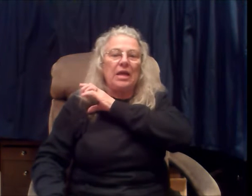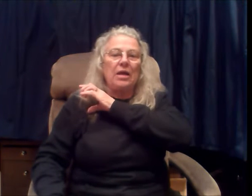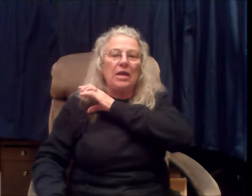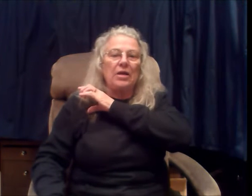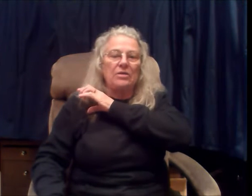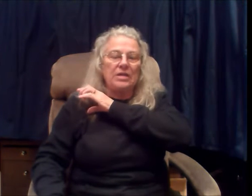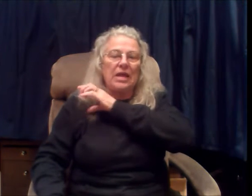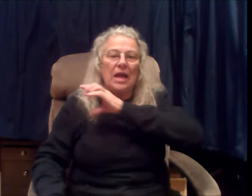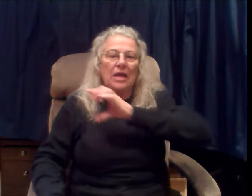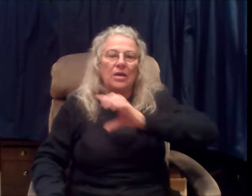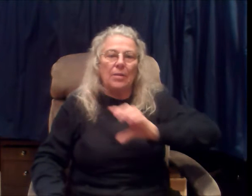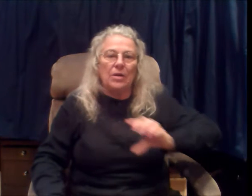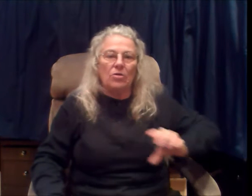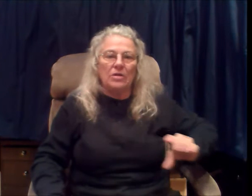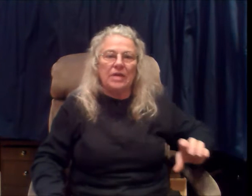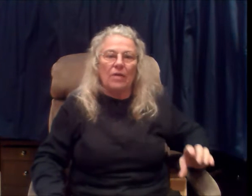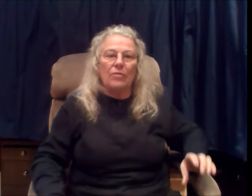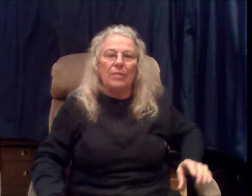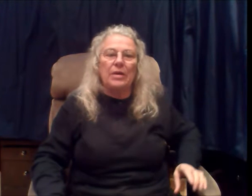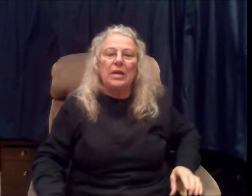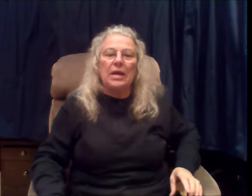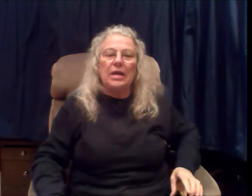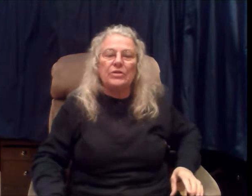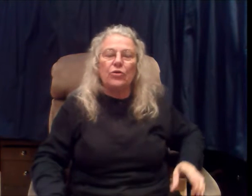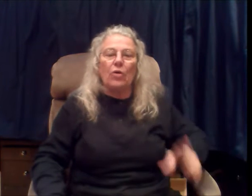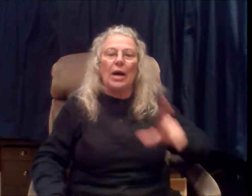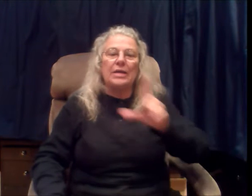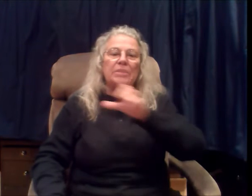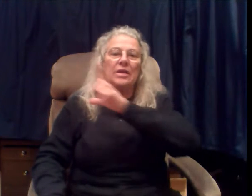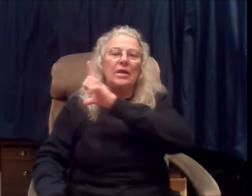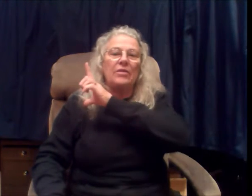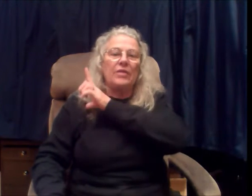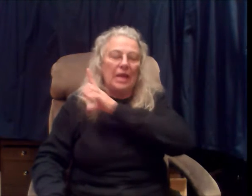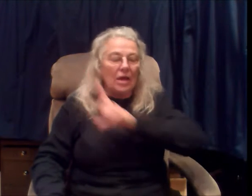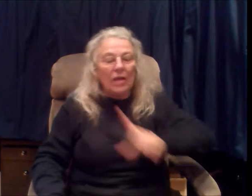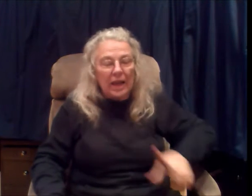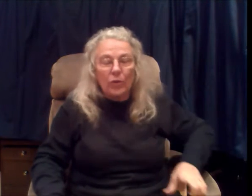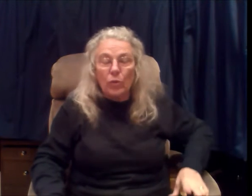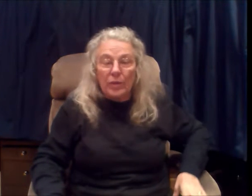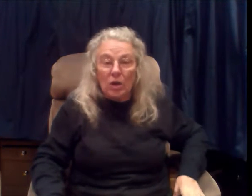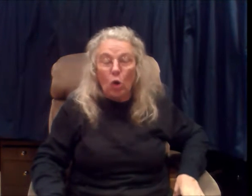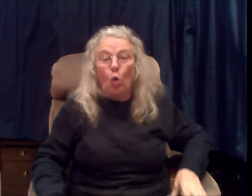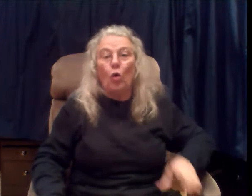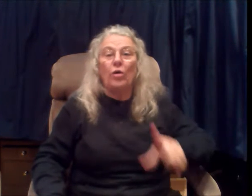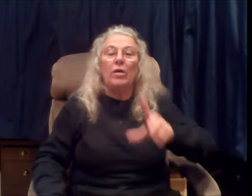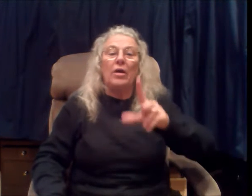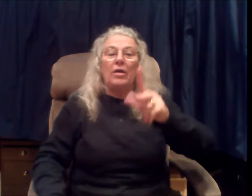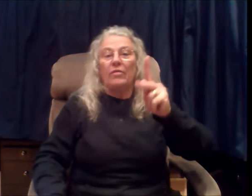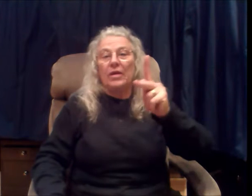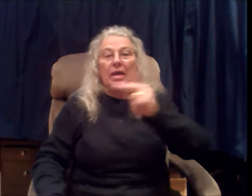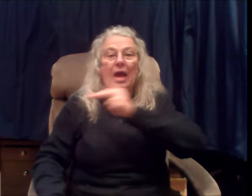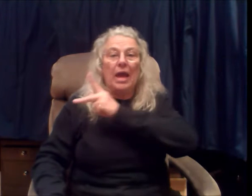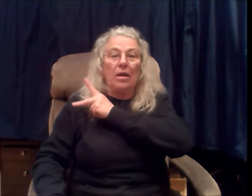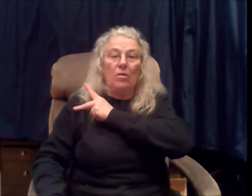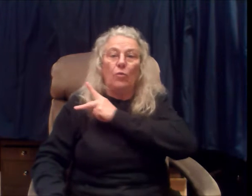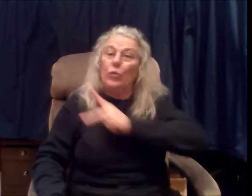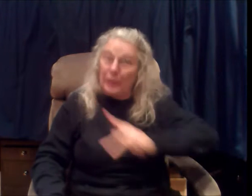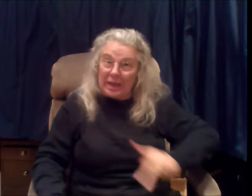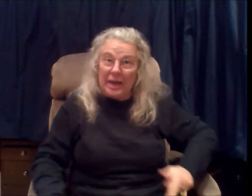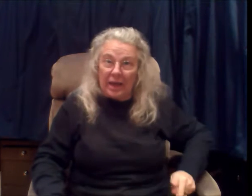C hand coming across that ribbon is Christ. The L hand would be Lord. The K would be